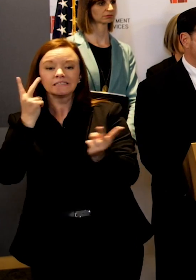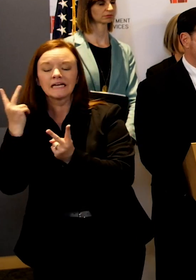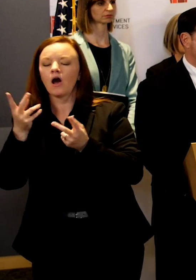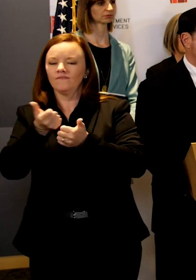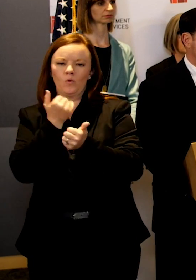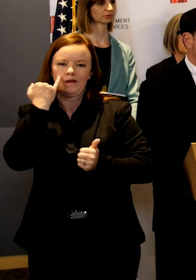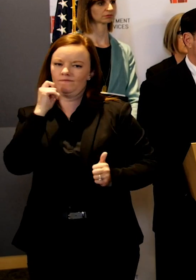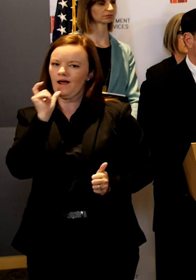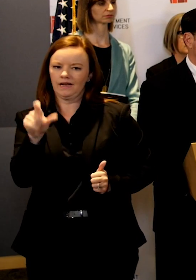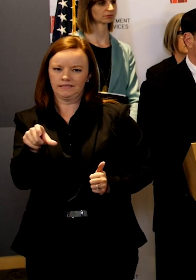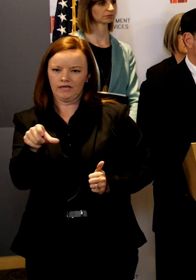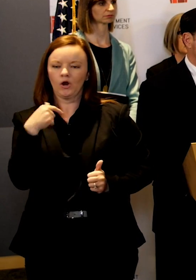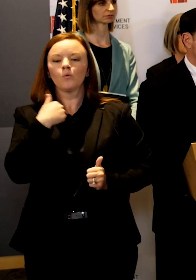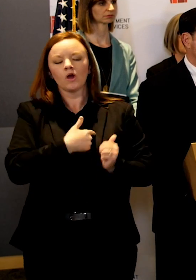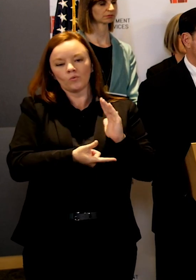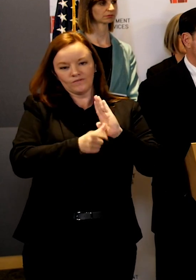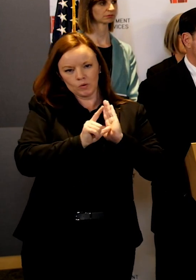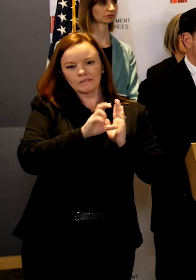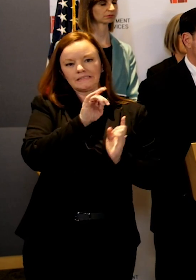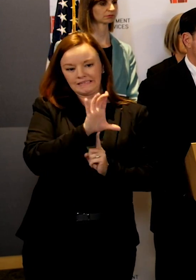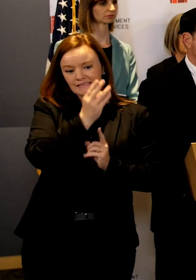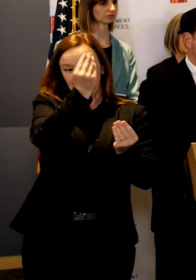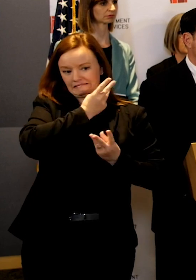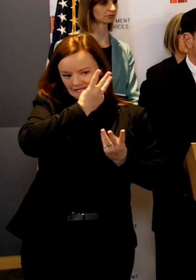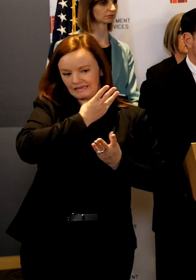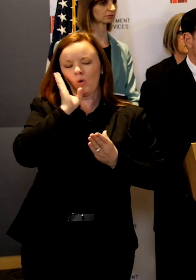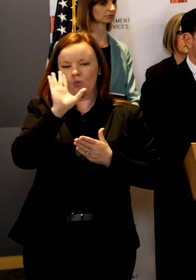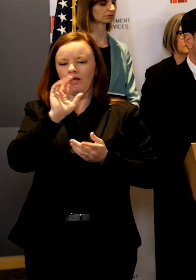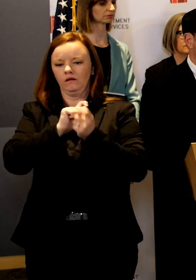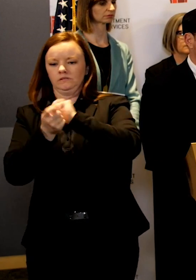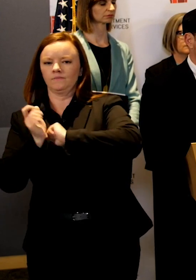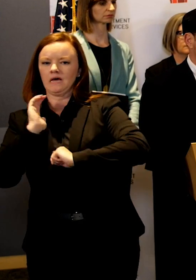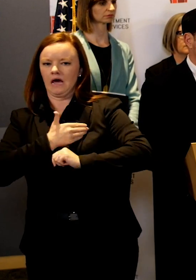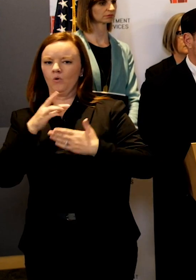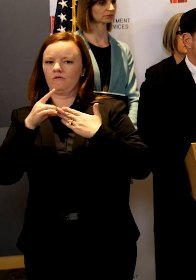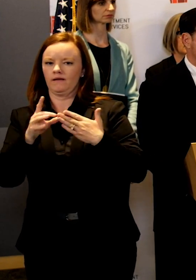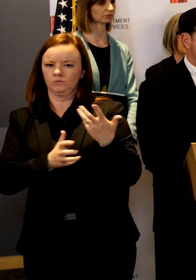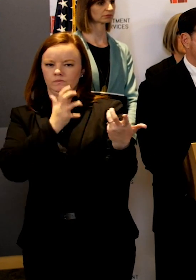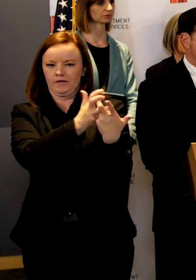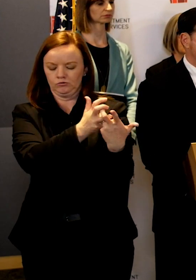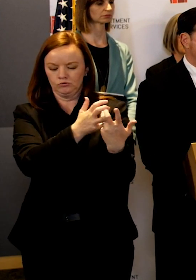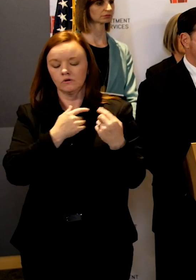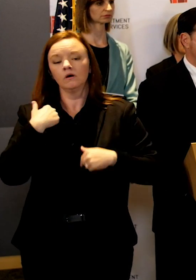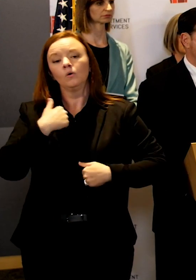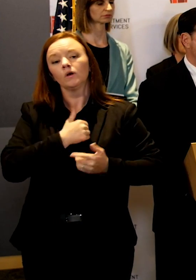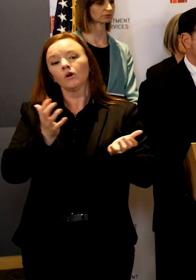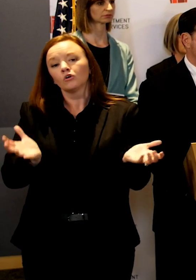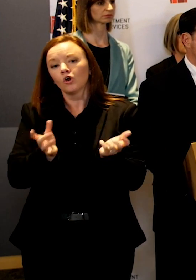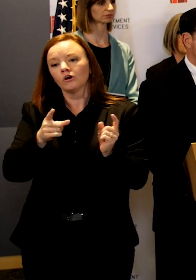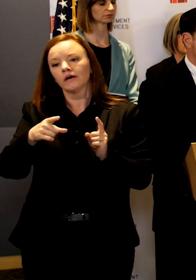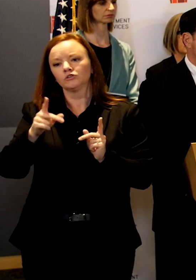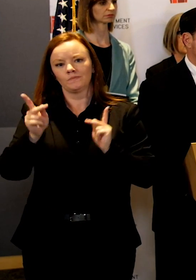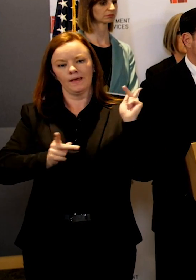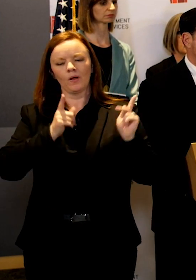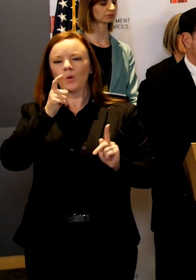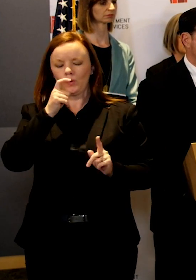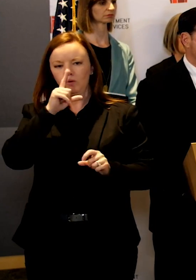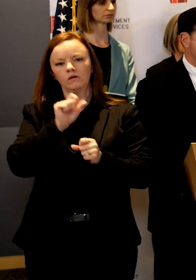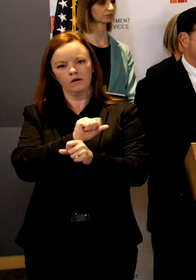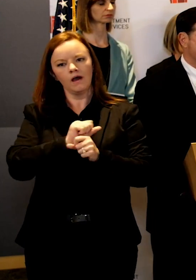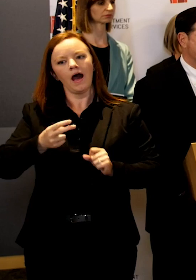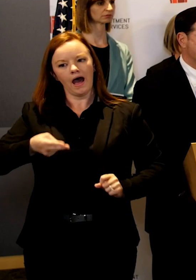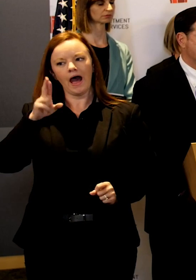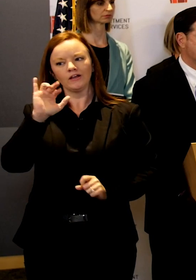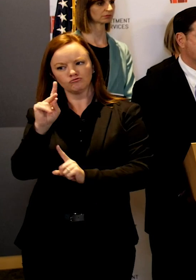develop Arizona guidance to go with that. We encourage people, particularly high-risk individuals, to